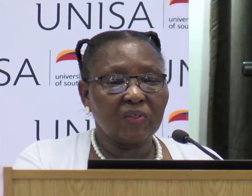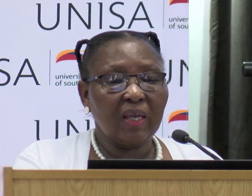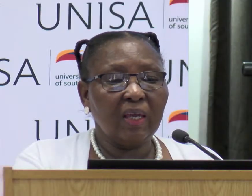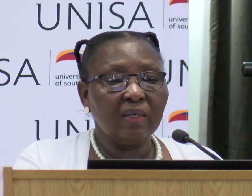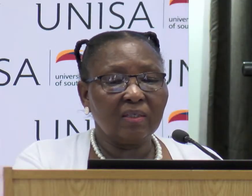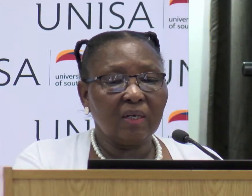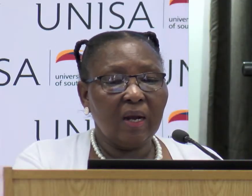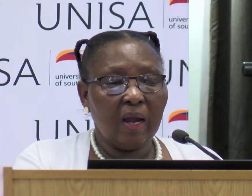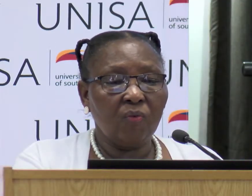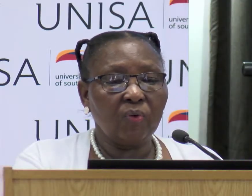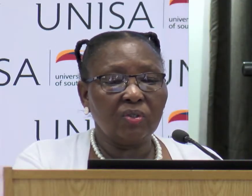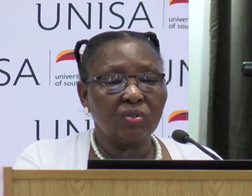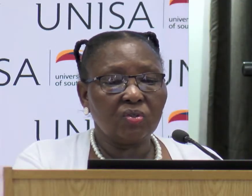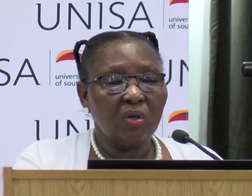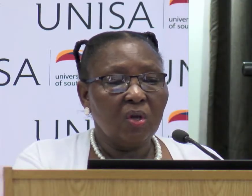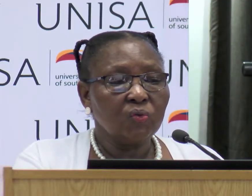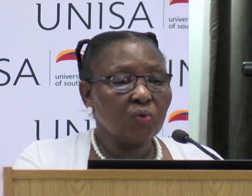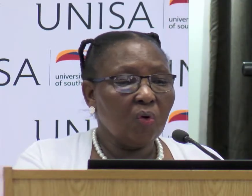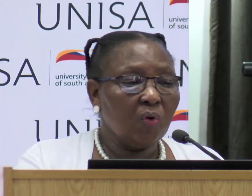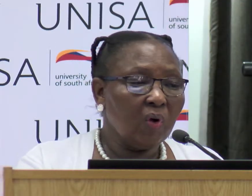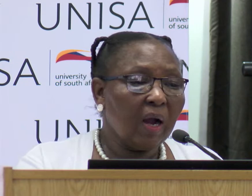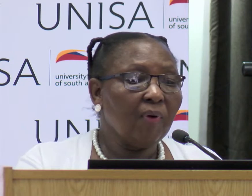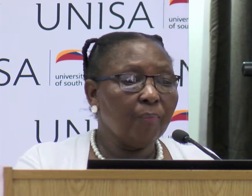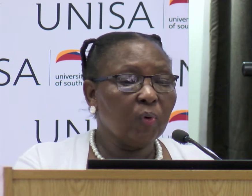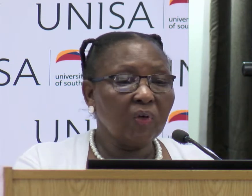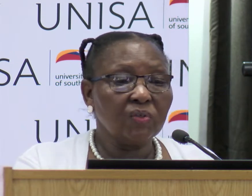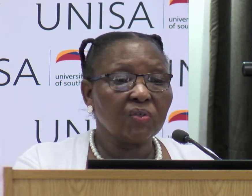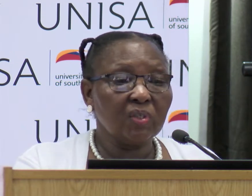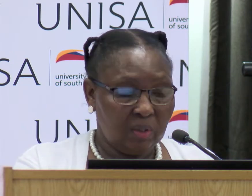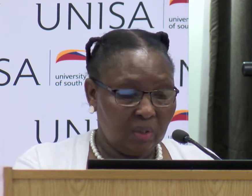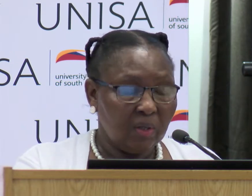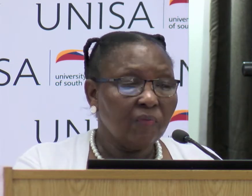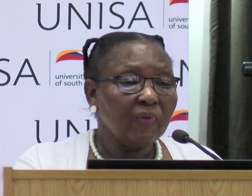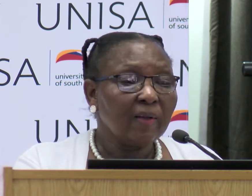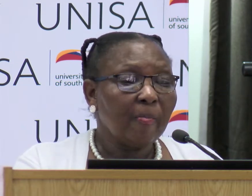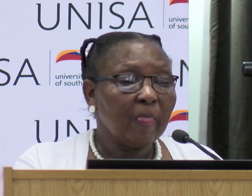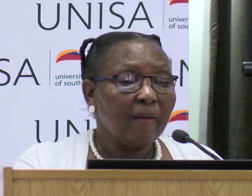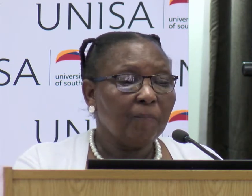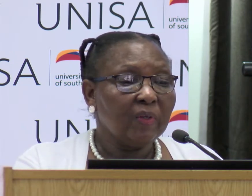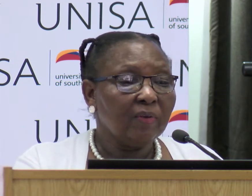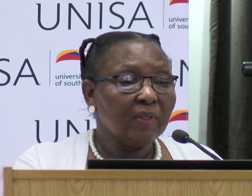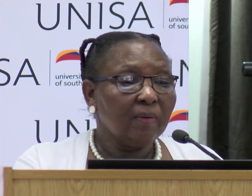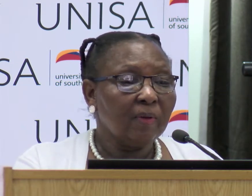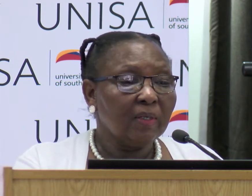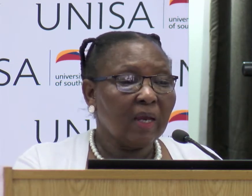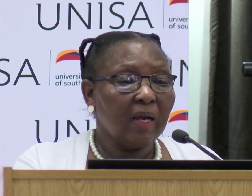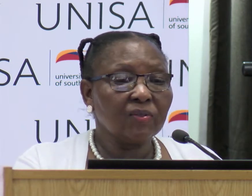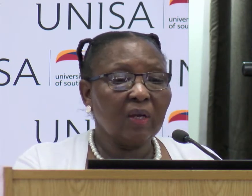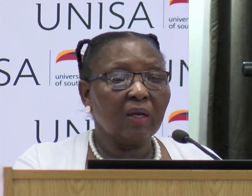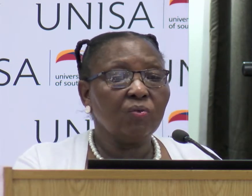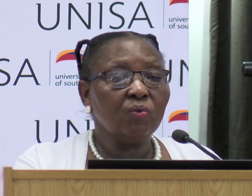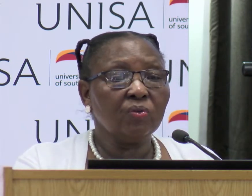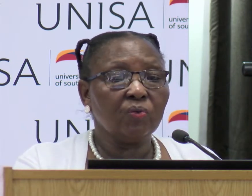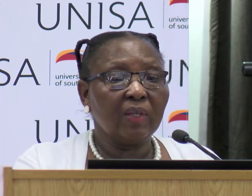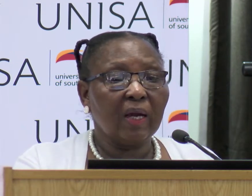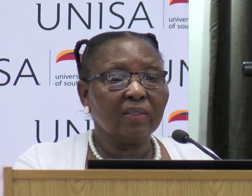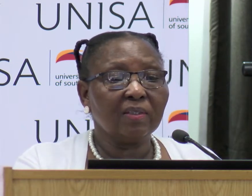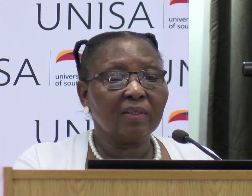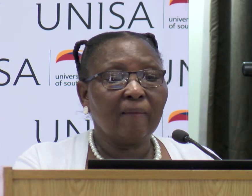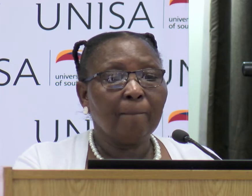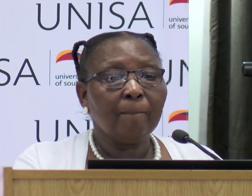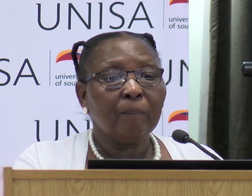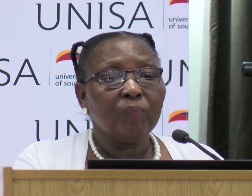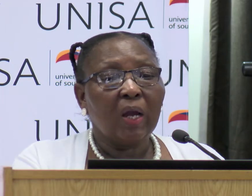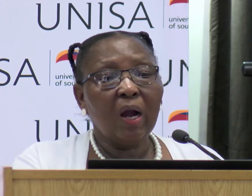learning a second language. So our policy does allude to